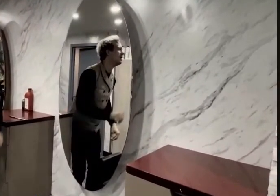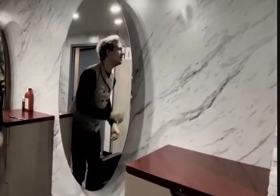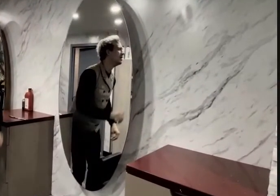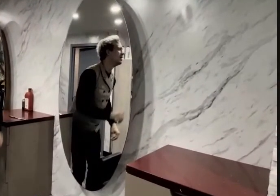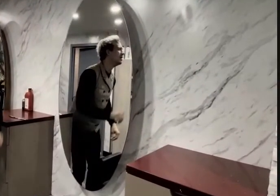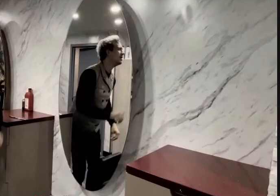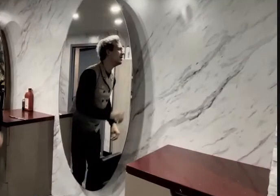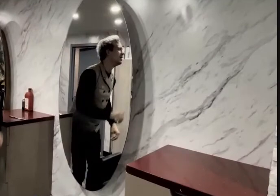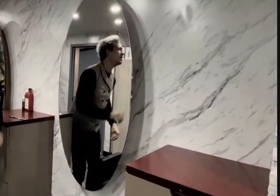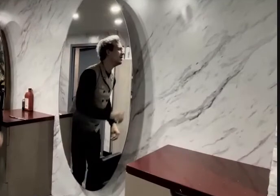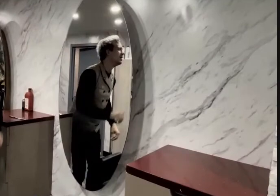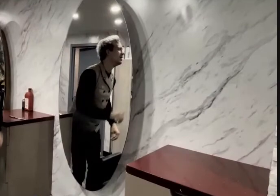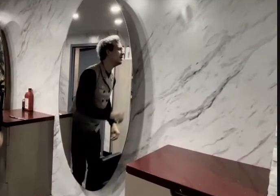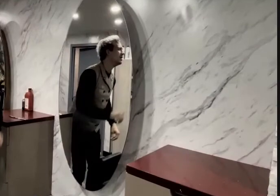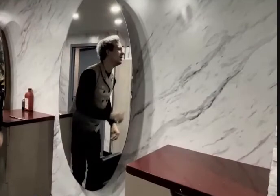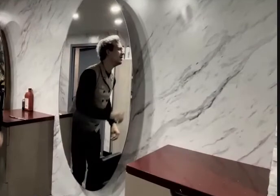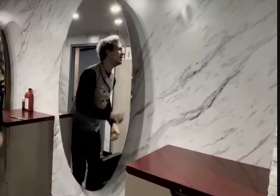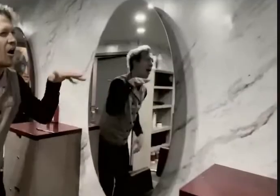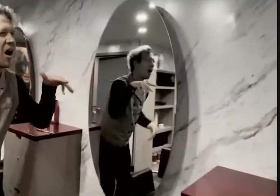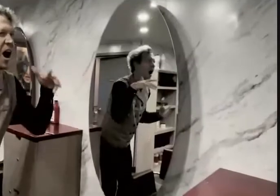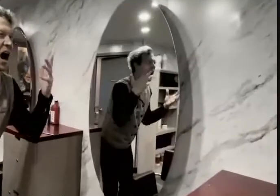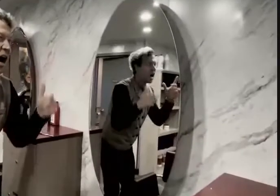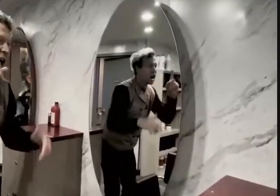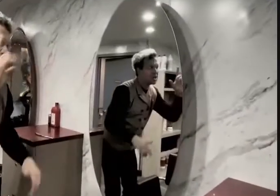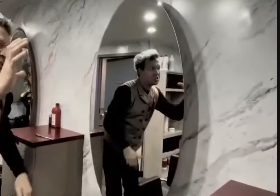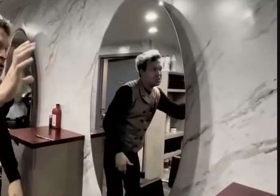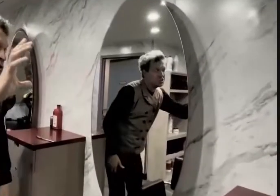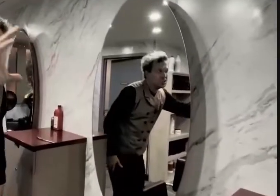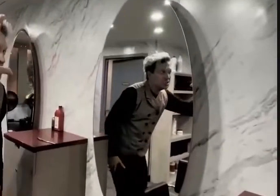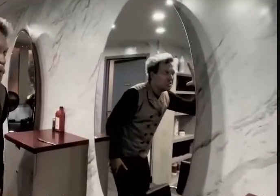not 10 men, nor